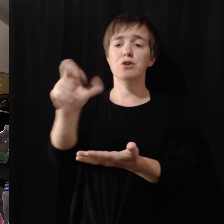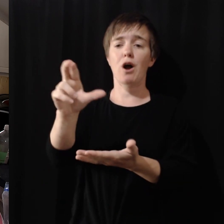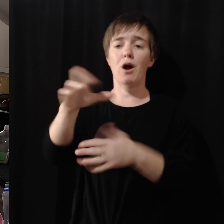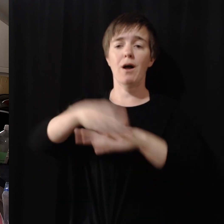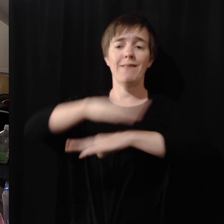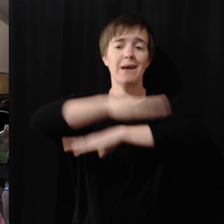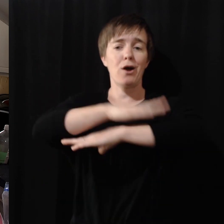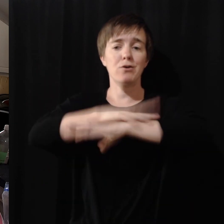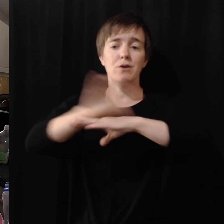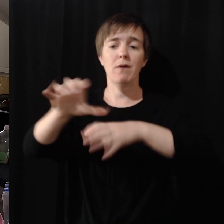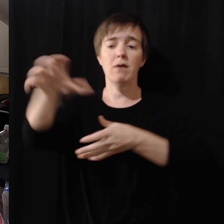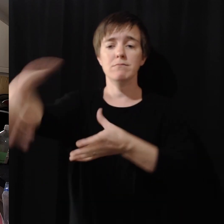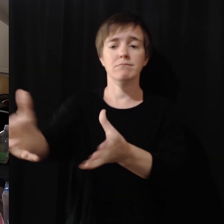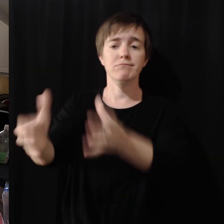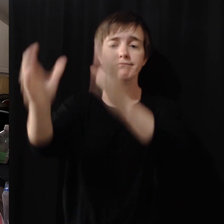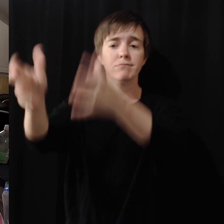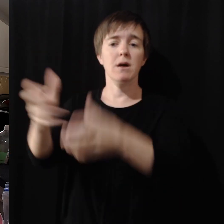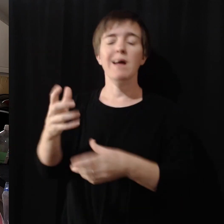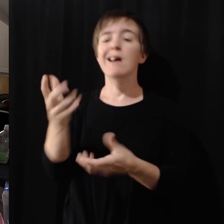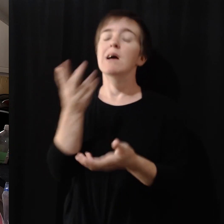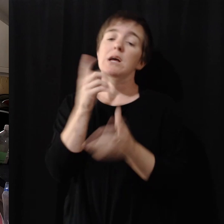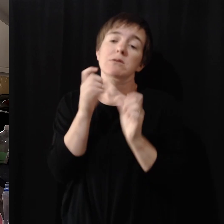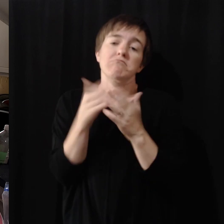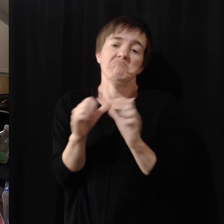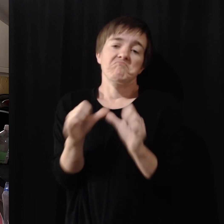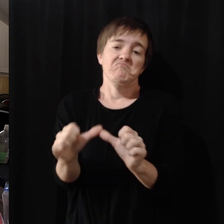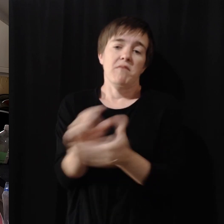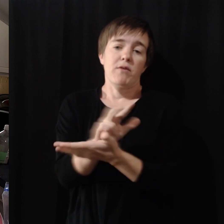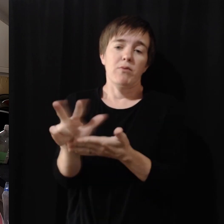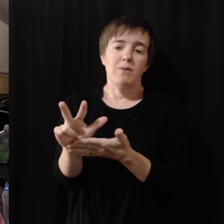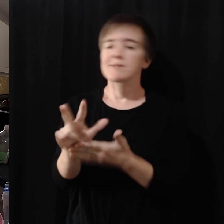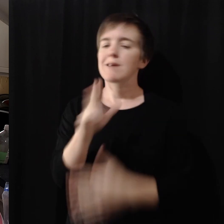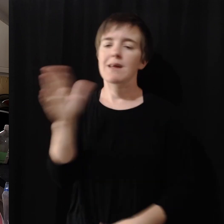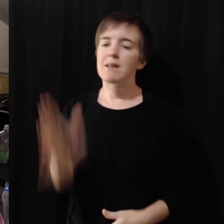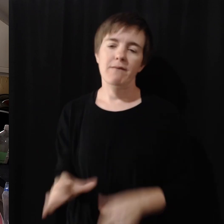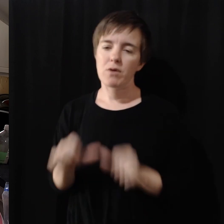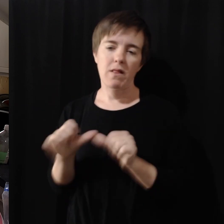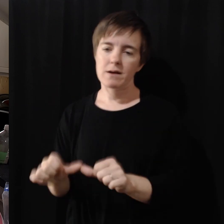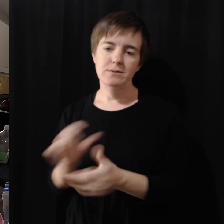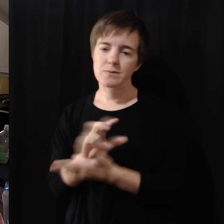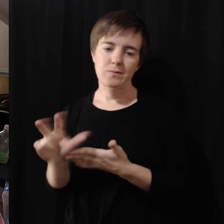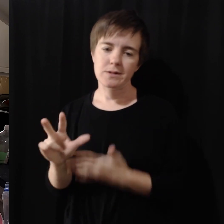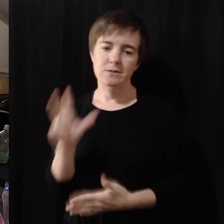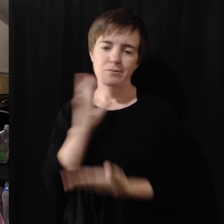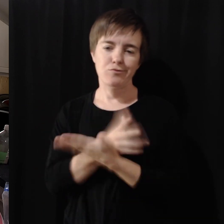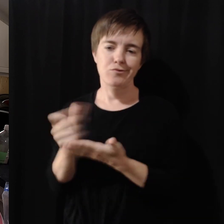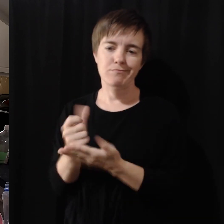just leave it in a jar on the counter. And it's good for 3 weeks. It never lasts that long.